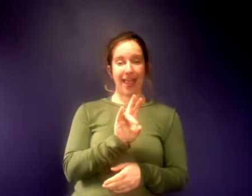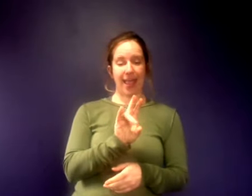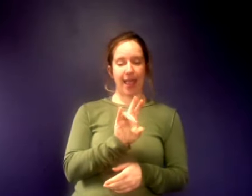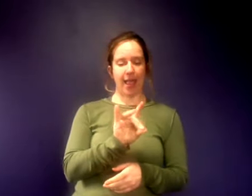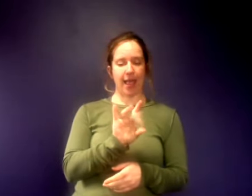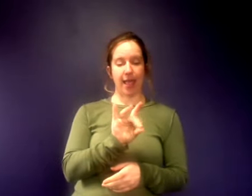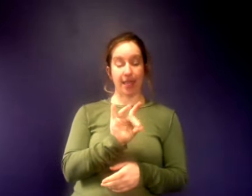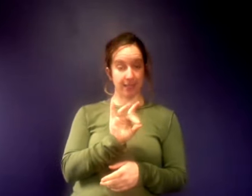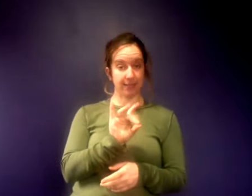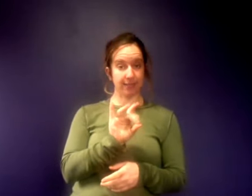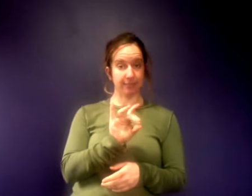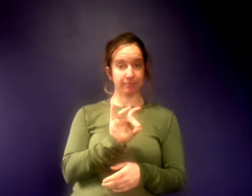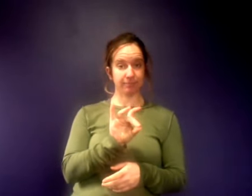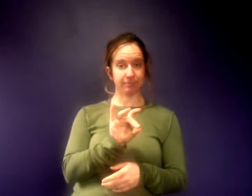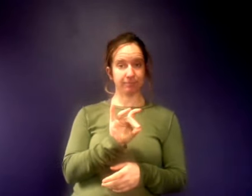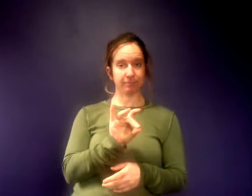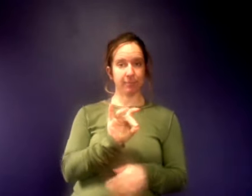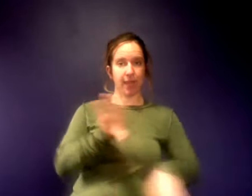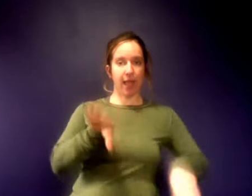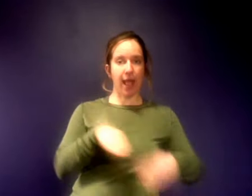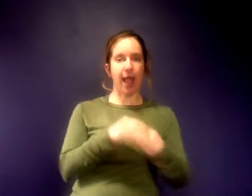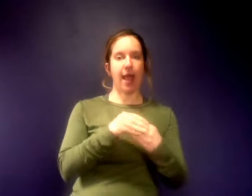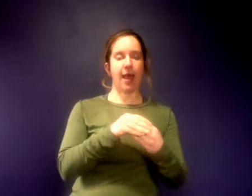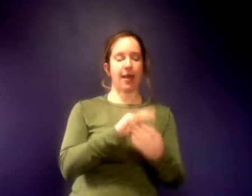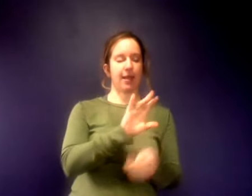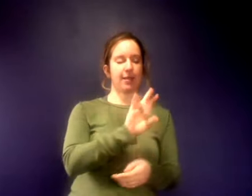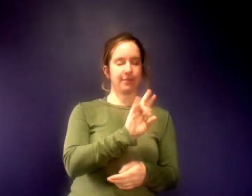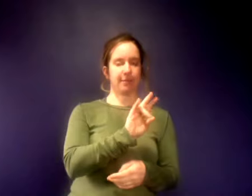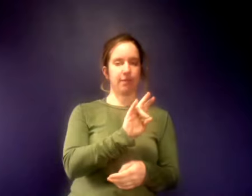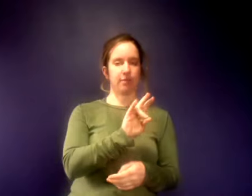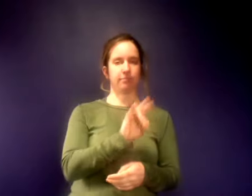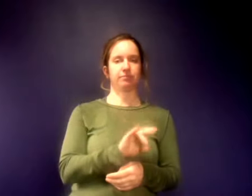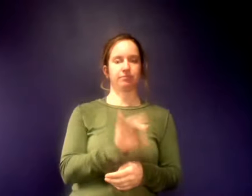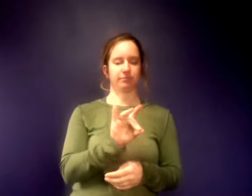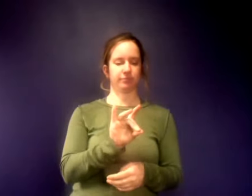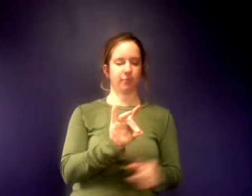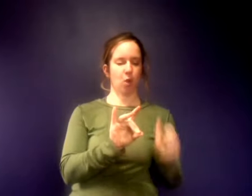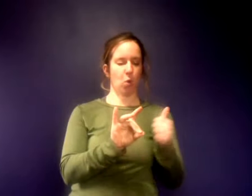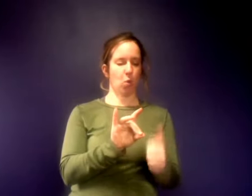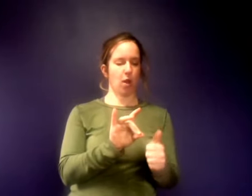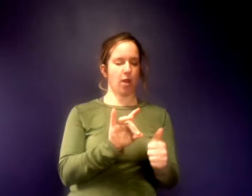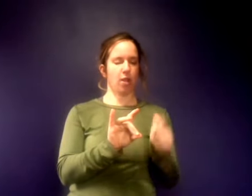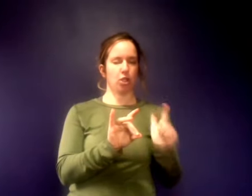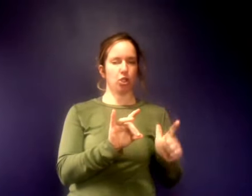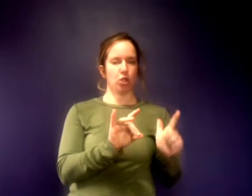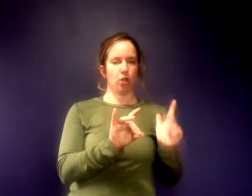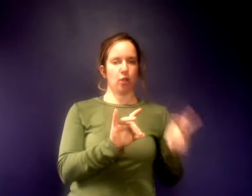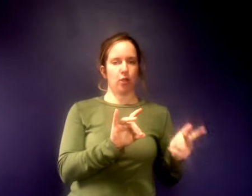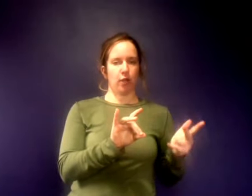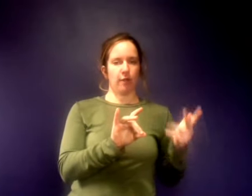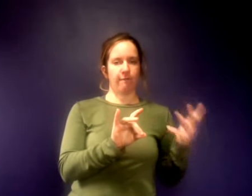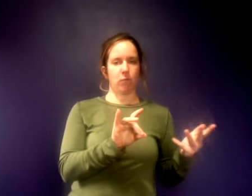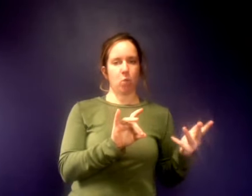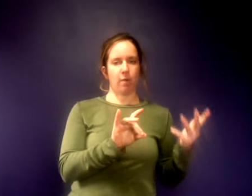add 7 to it. 1, 2, 3, 4, 5,